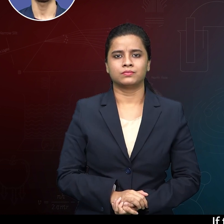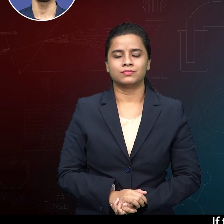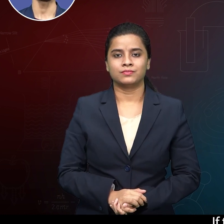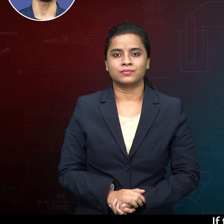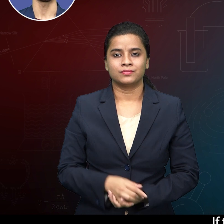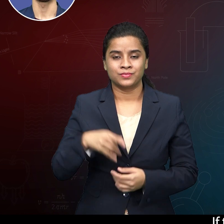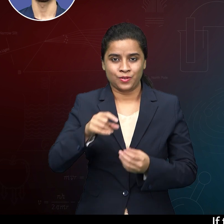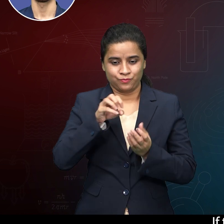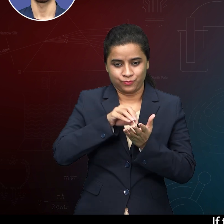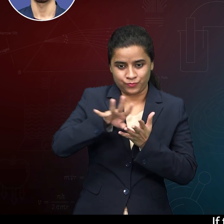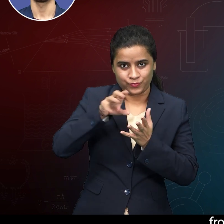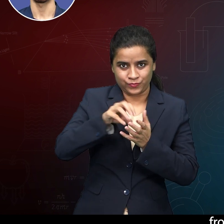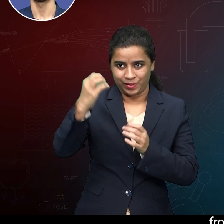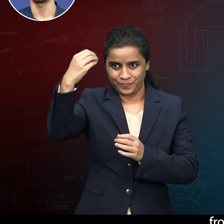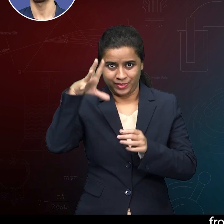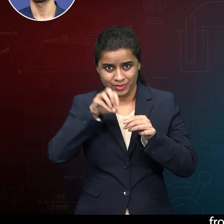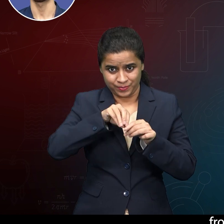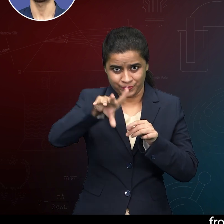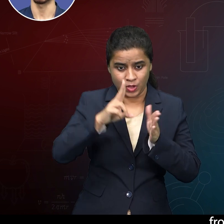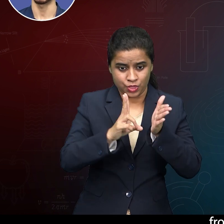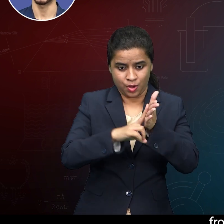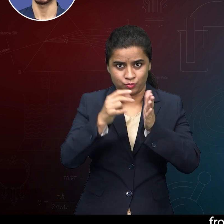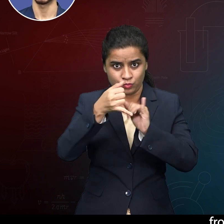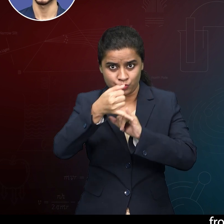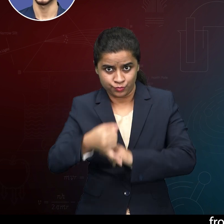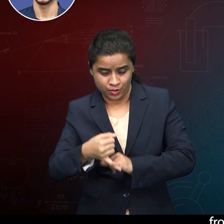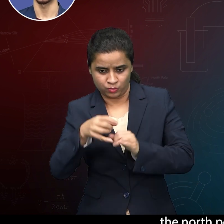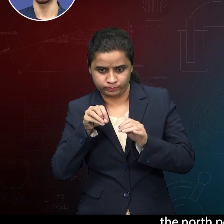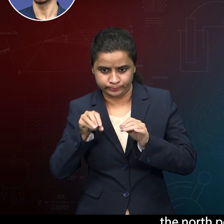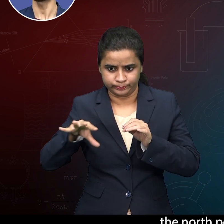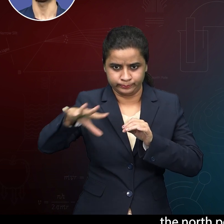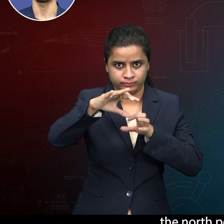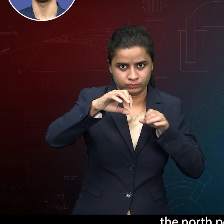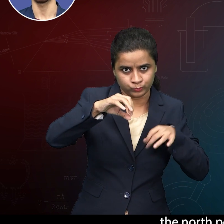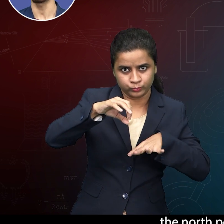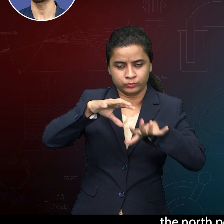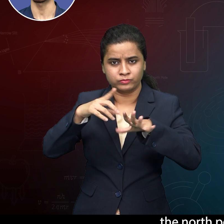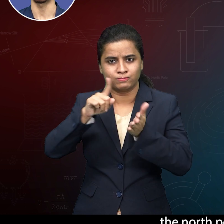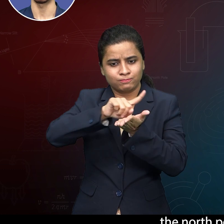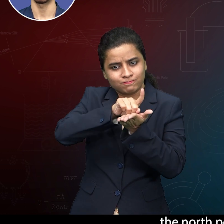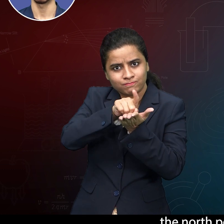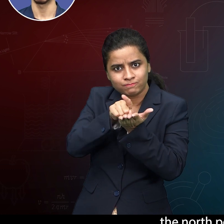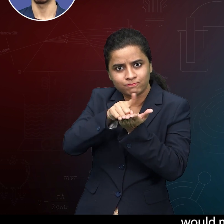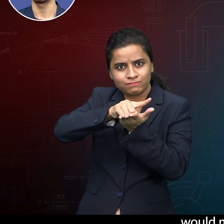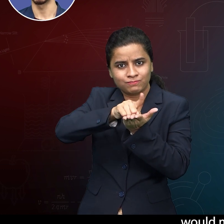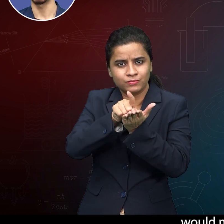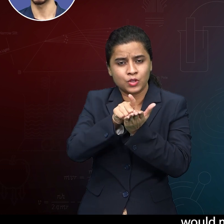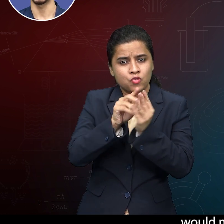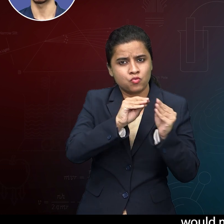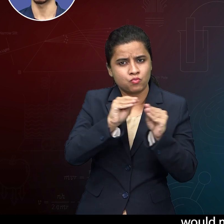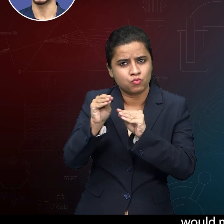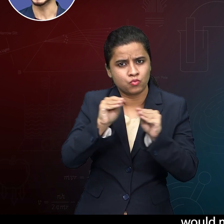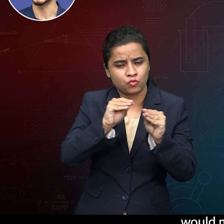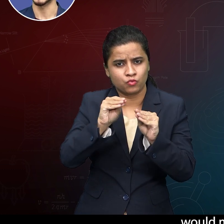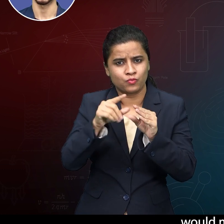If the current flows from north to south, the north pole of the compass needle would move